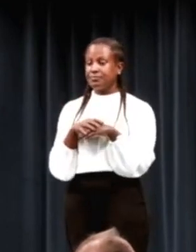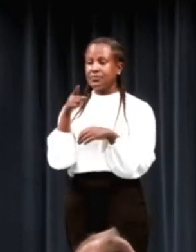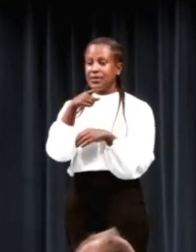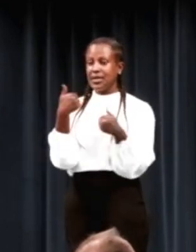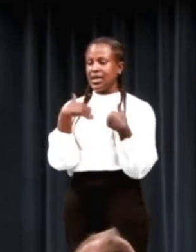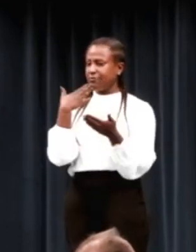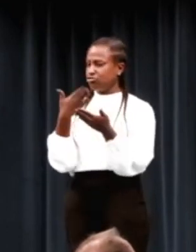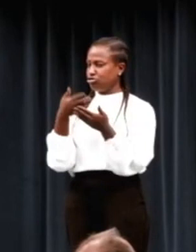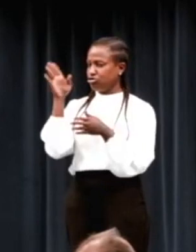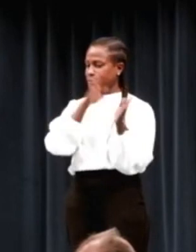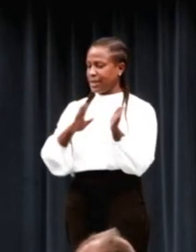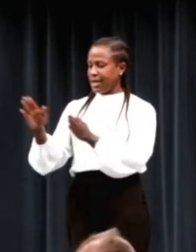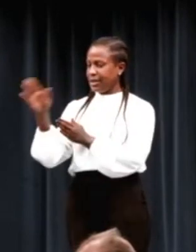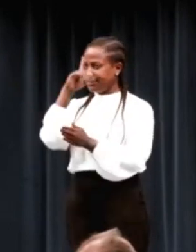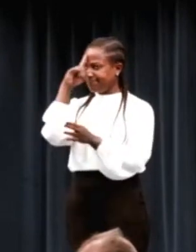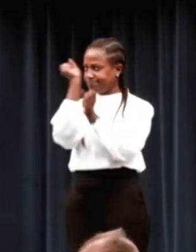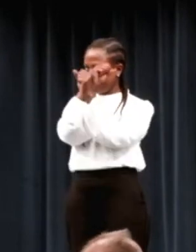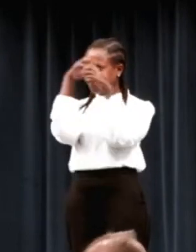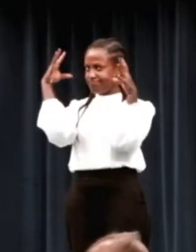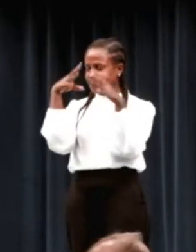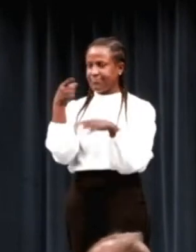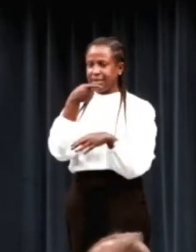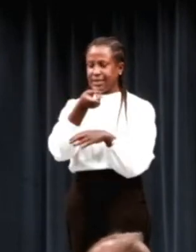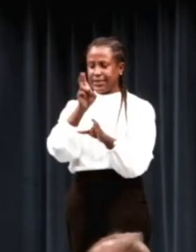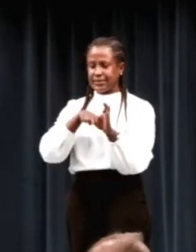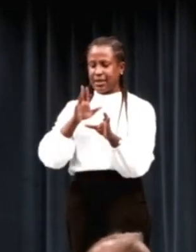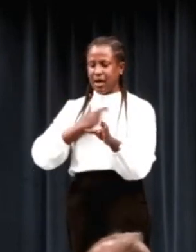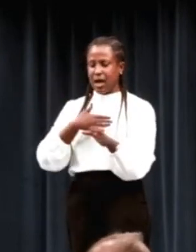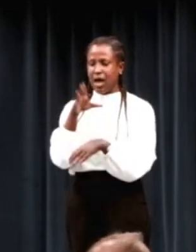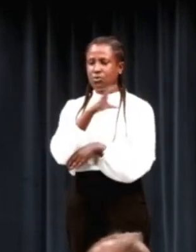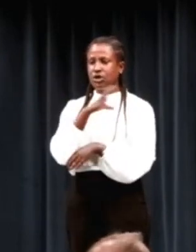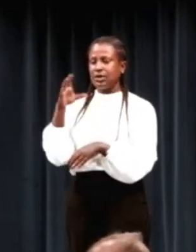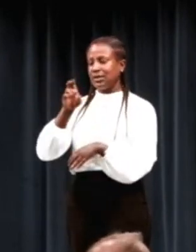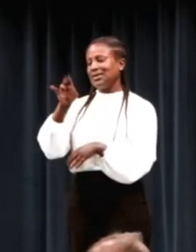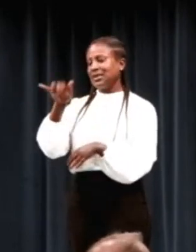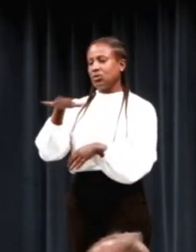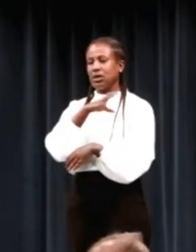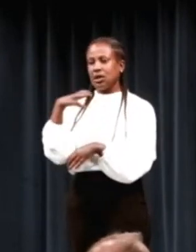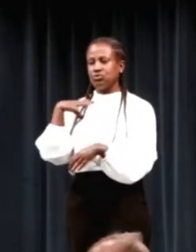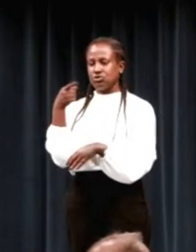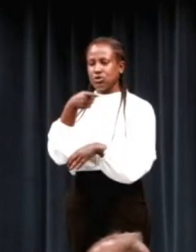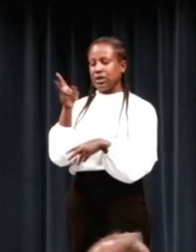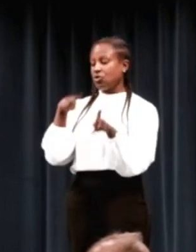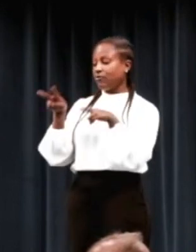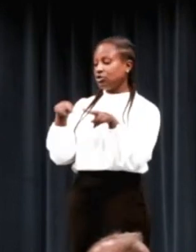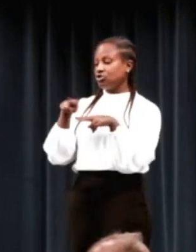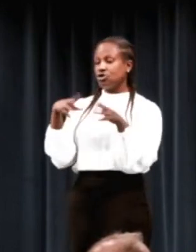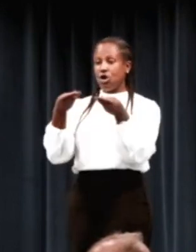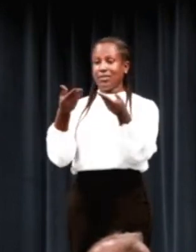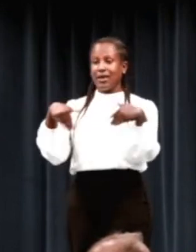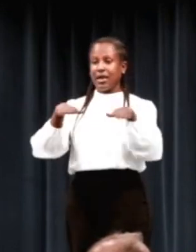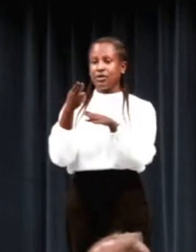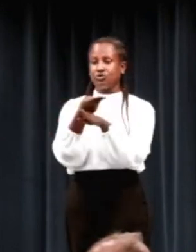expertise, Mr. Shapiro served on our county council as chairman for 2 terms. He oversaw land use and zoning for the